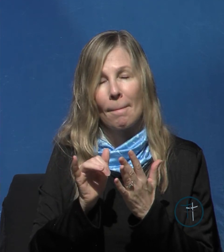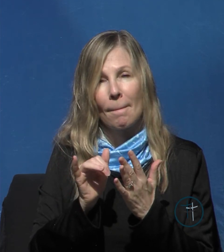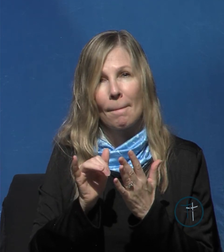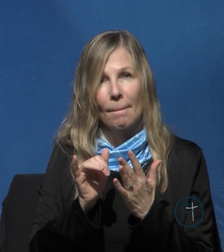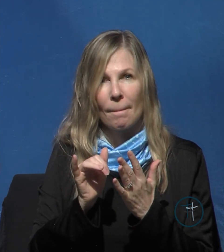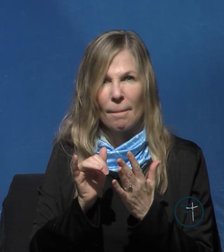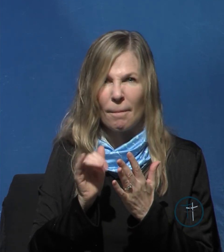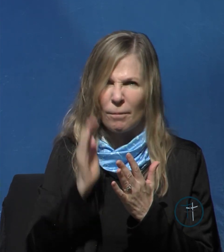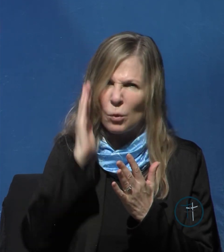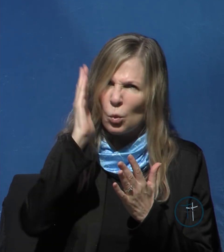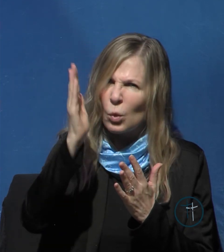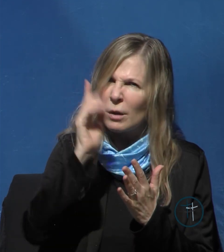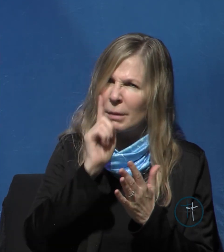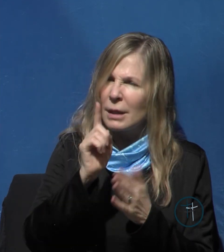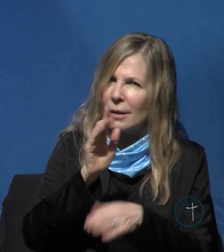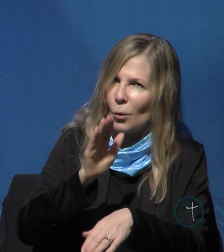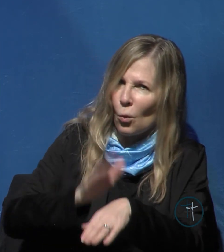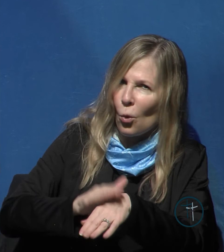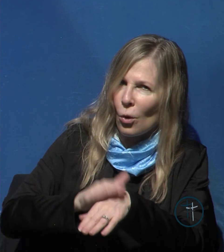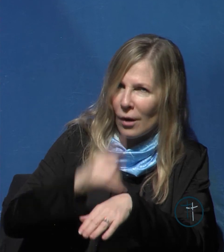But it'll be a warning to some,